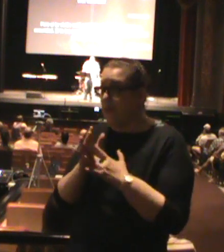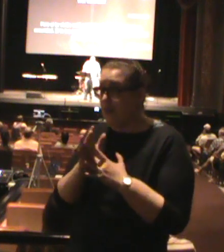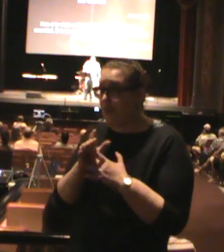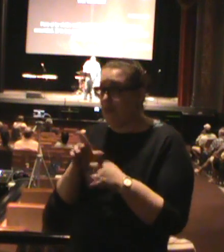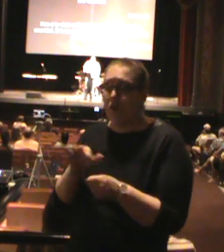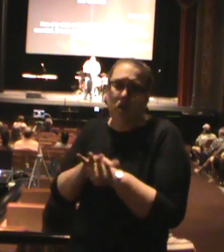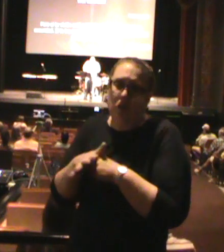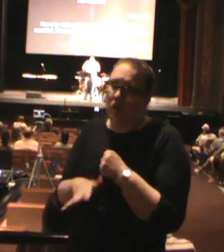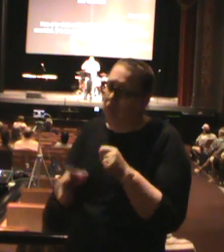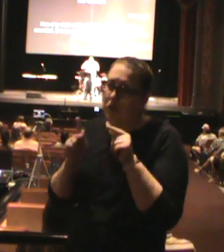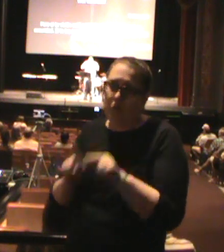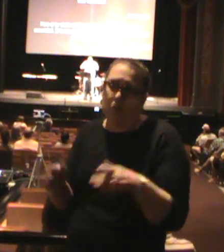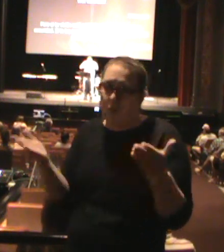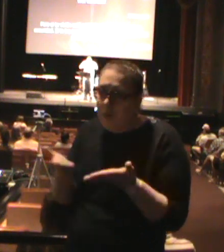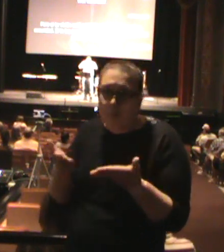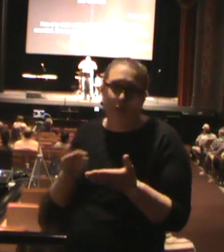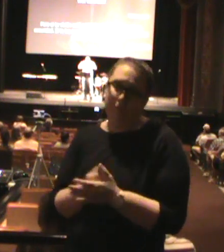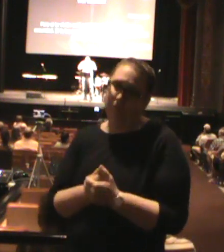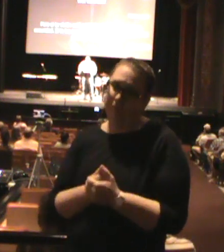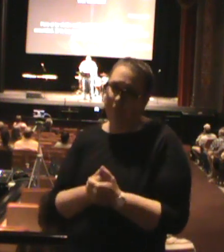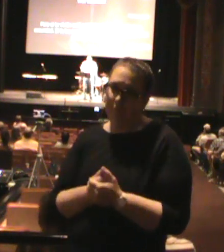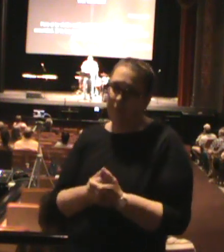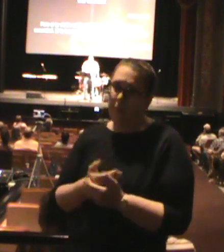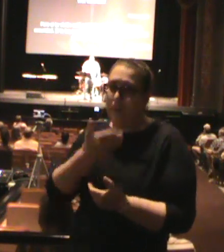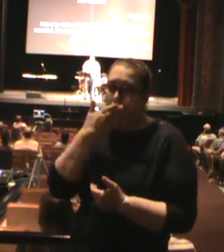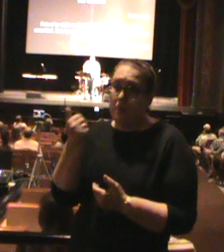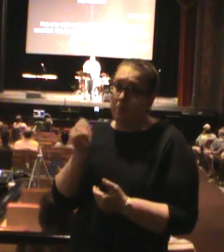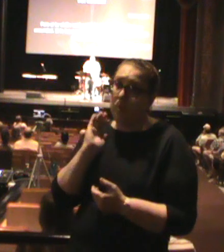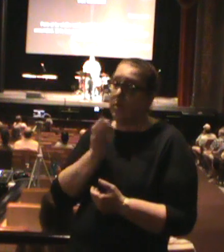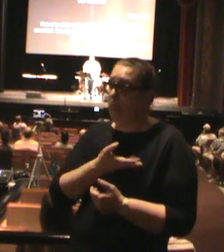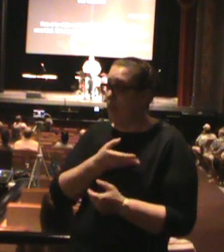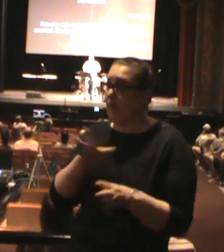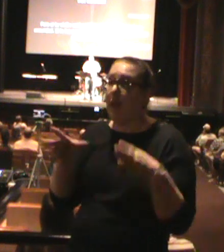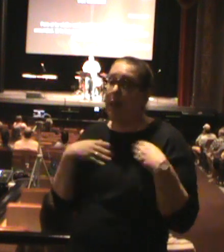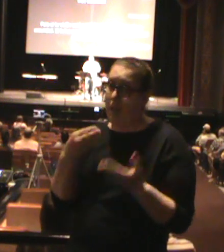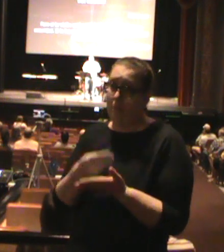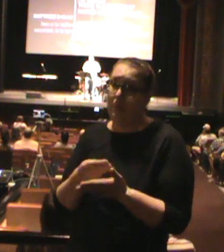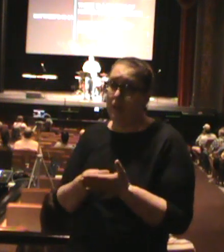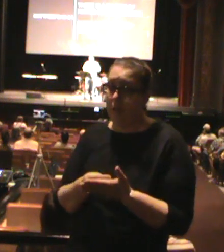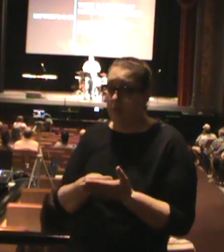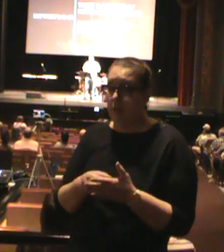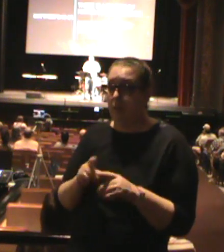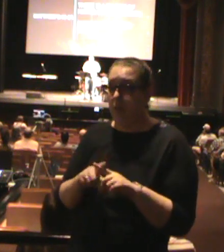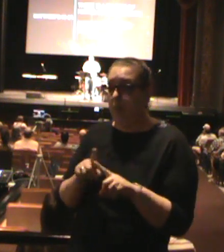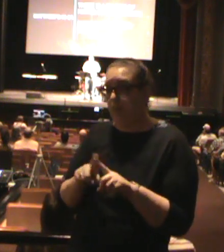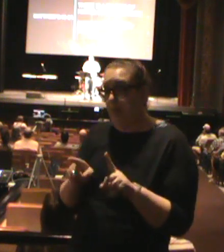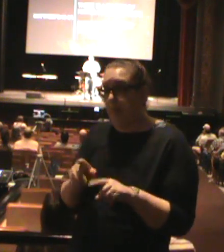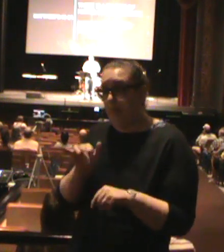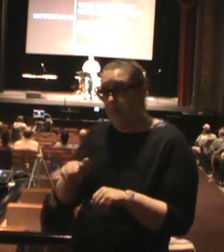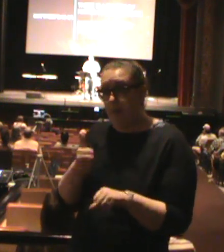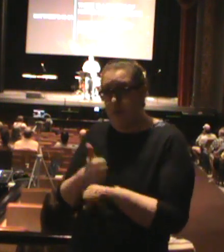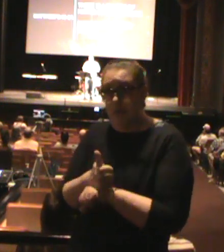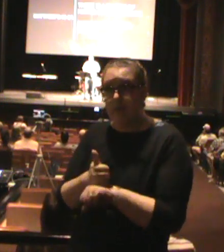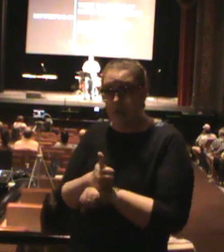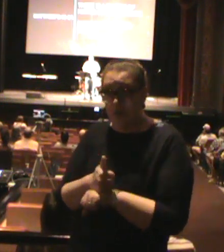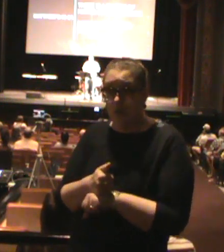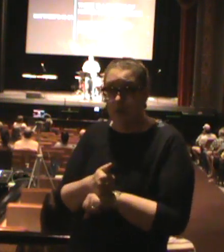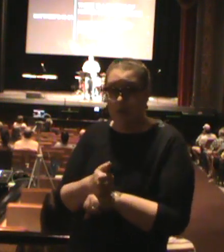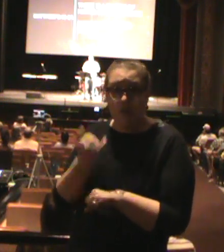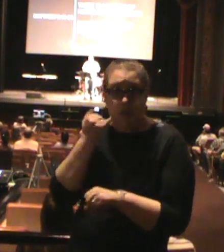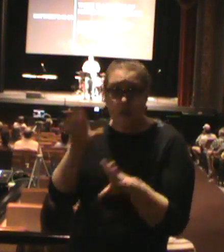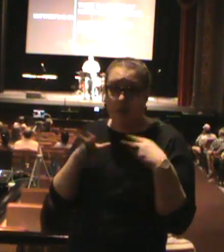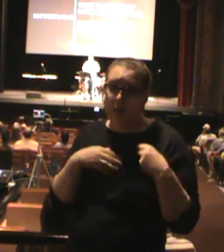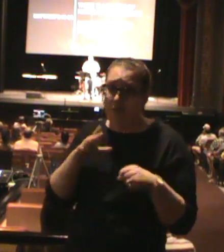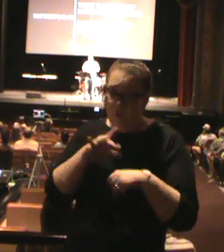about this. Most of us are well off. But it is a danger in having earthly riches, isn't